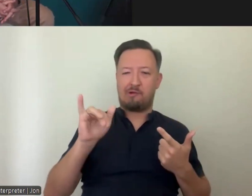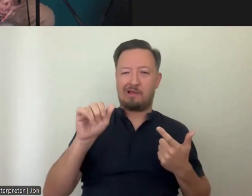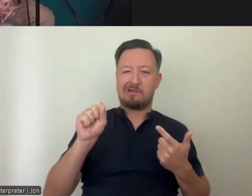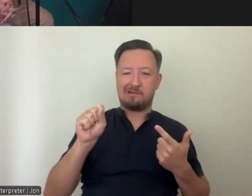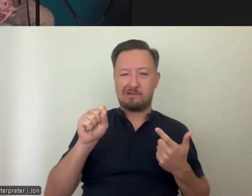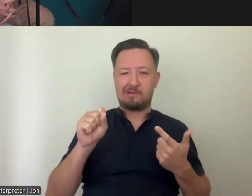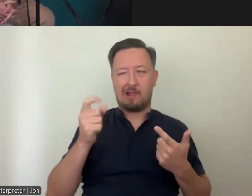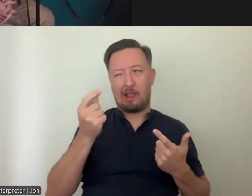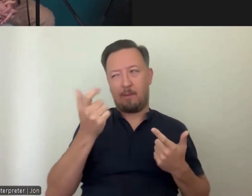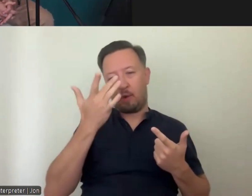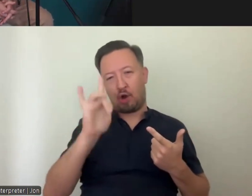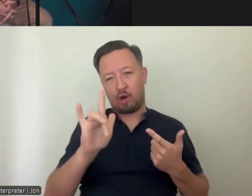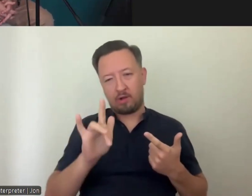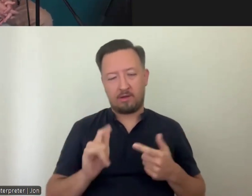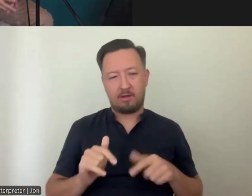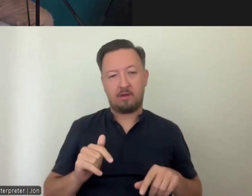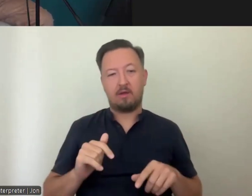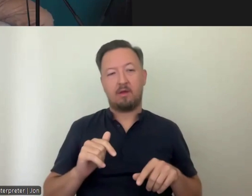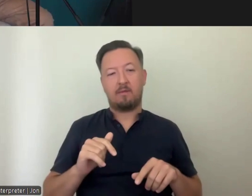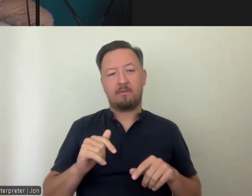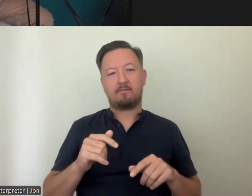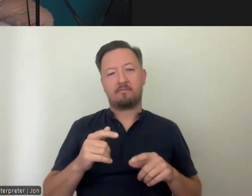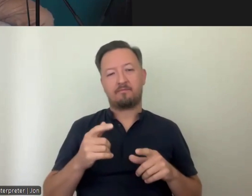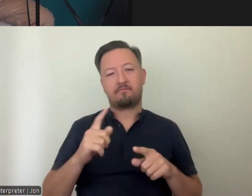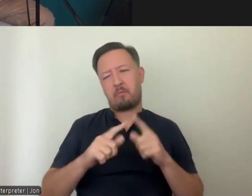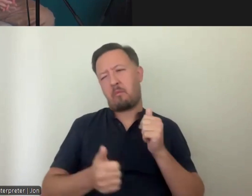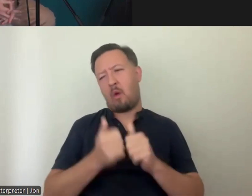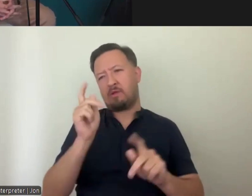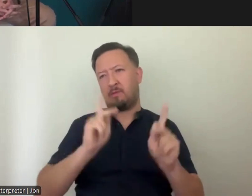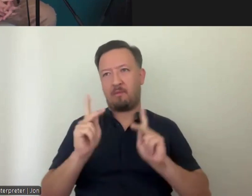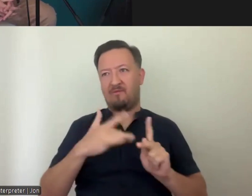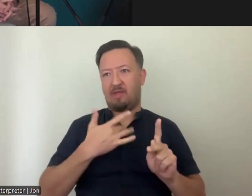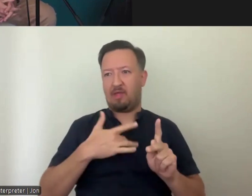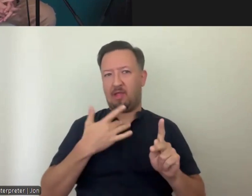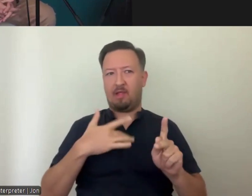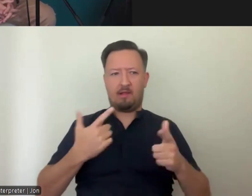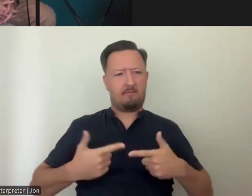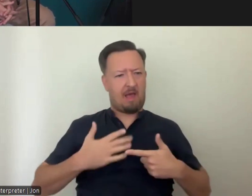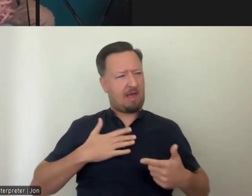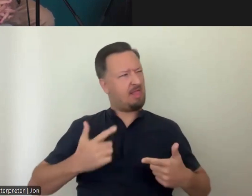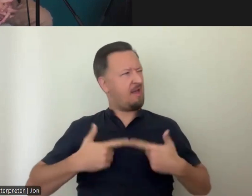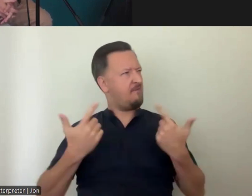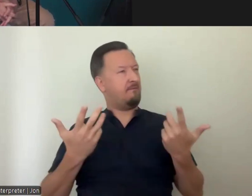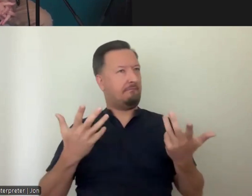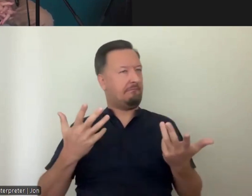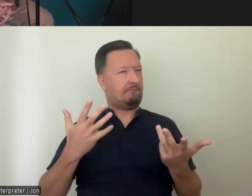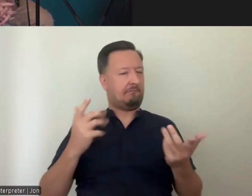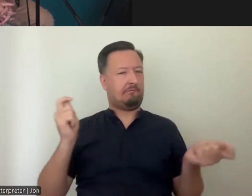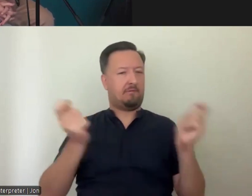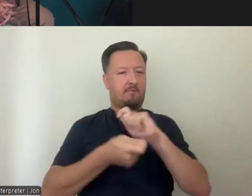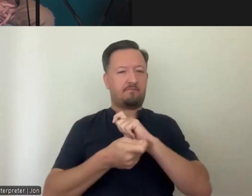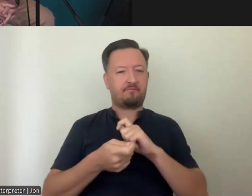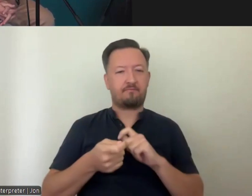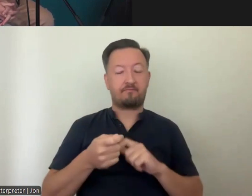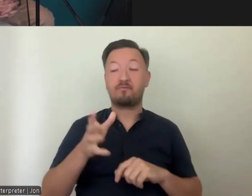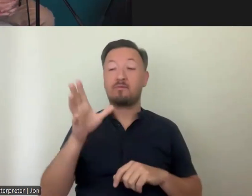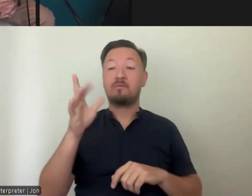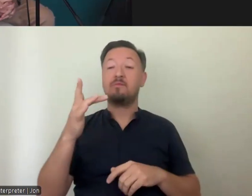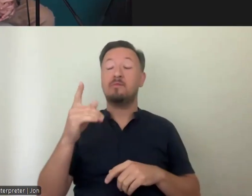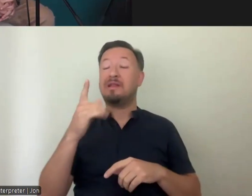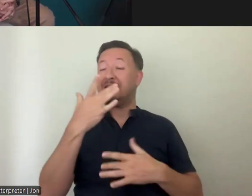earlier than average, but it still comes to most people. Interestingly, the statistics are that women go